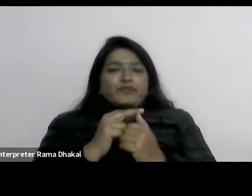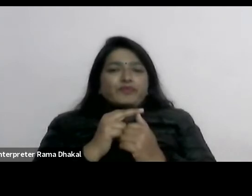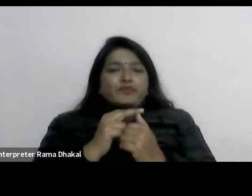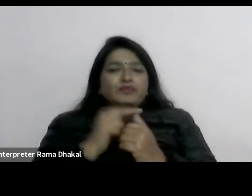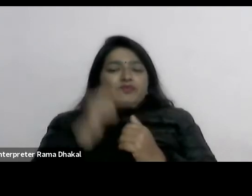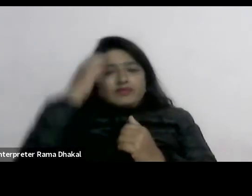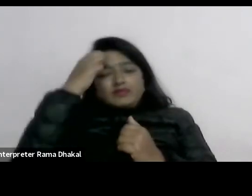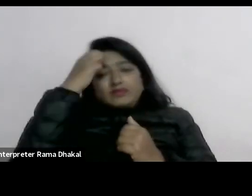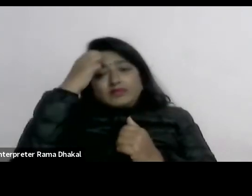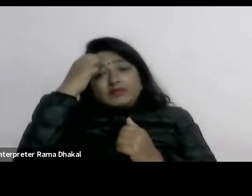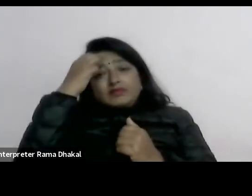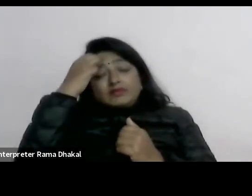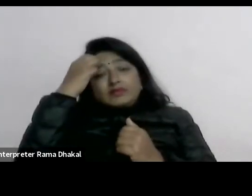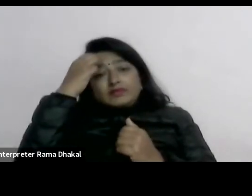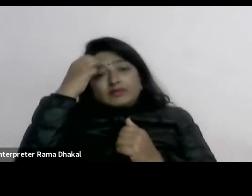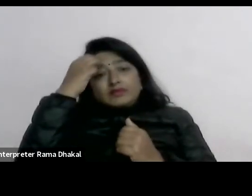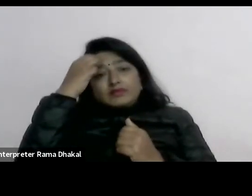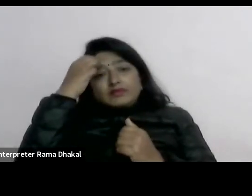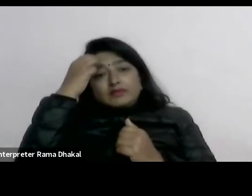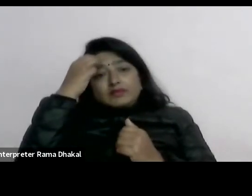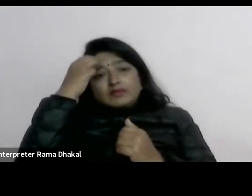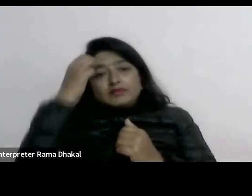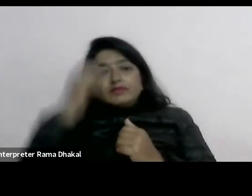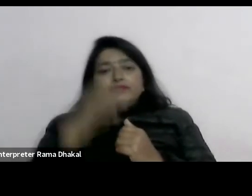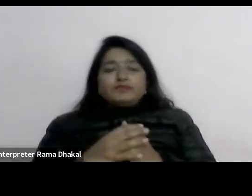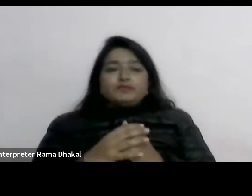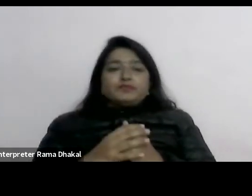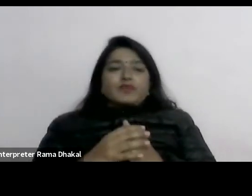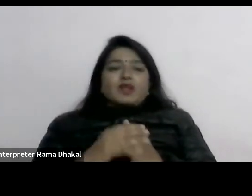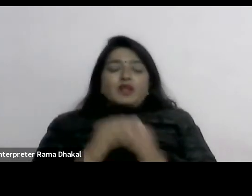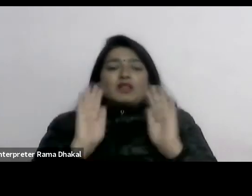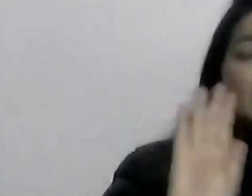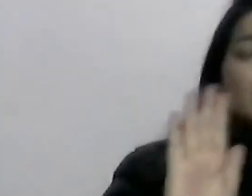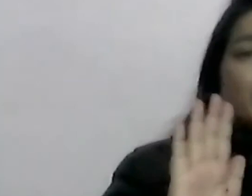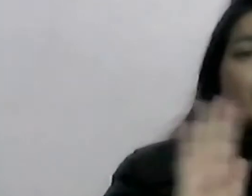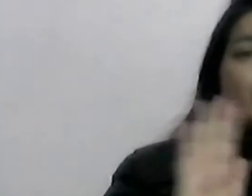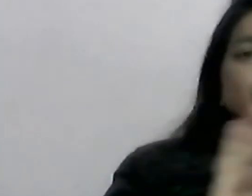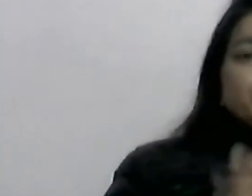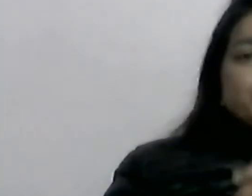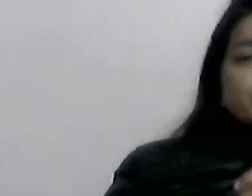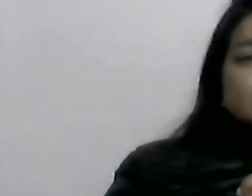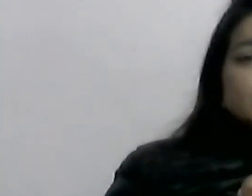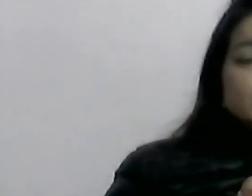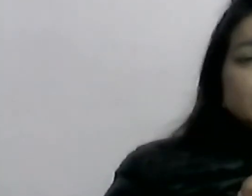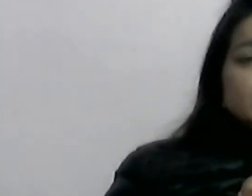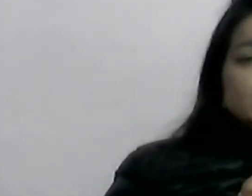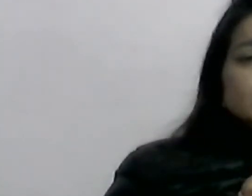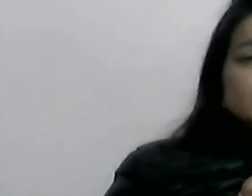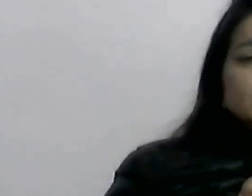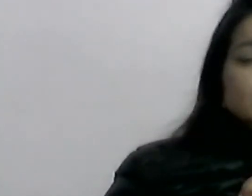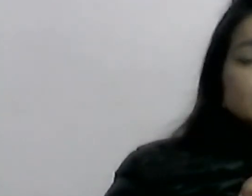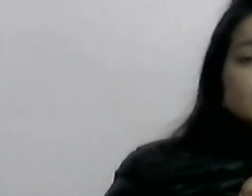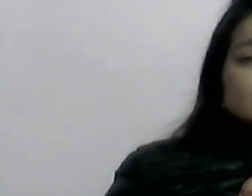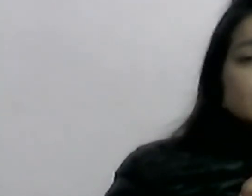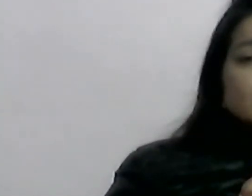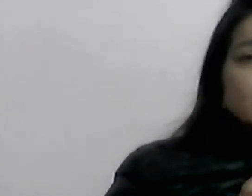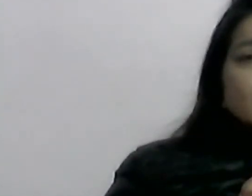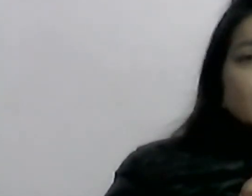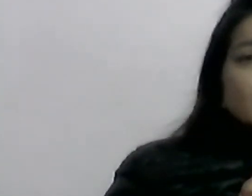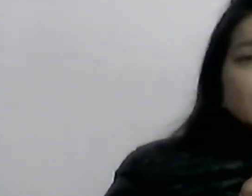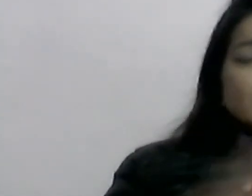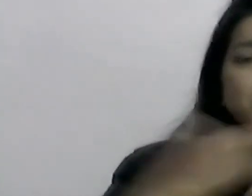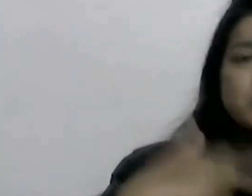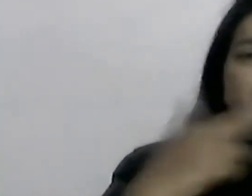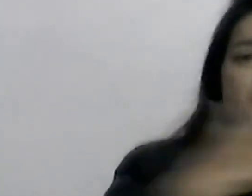more time for Q&A. Okay, thank you. I'm unable to start my